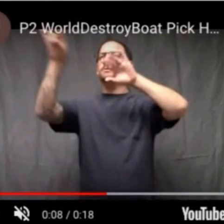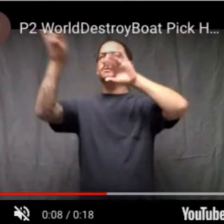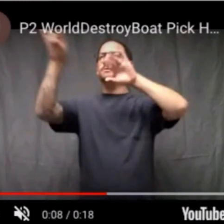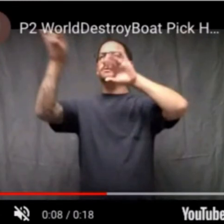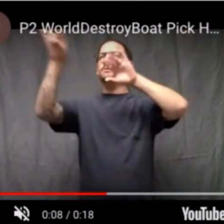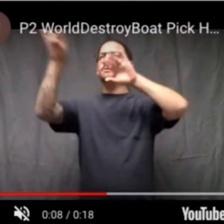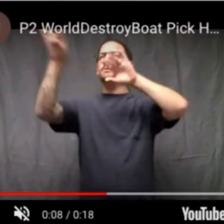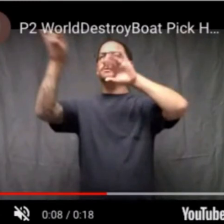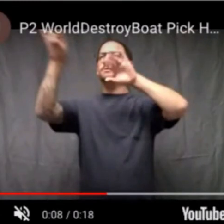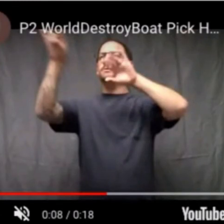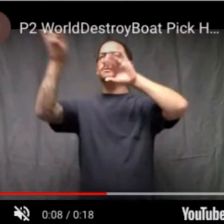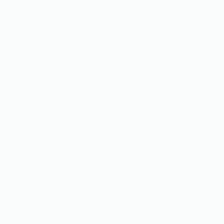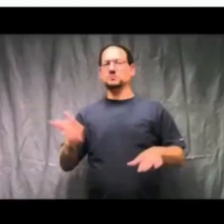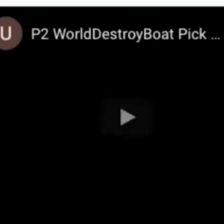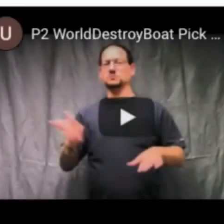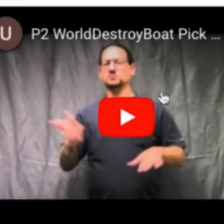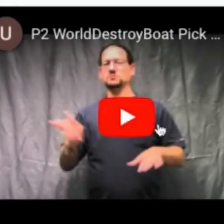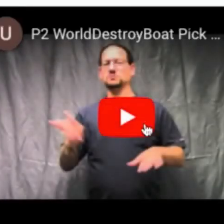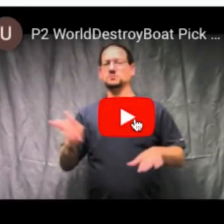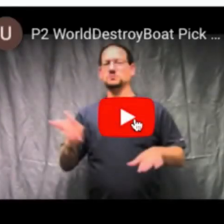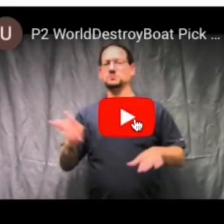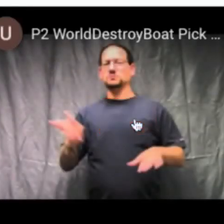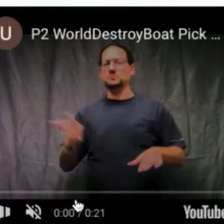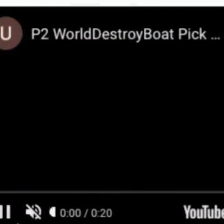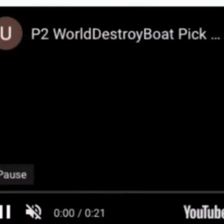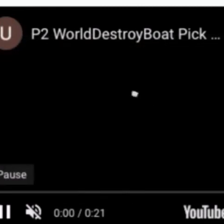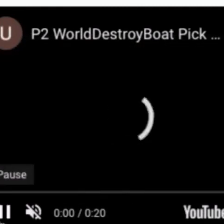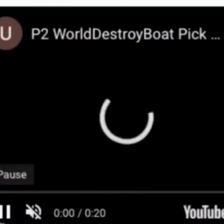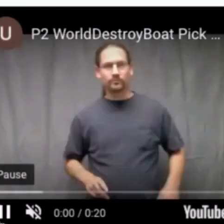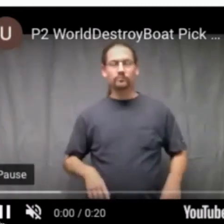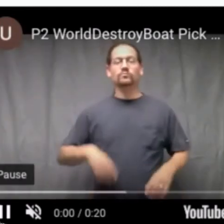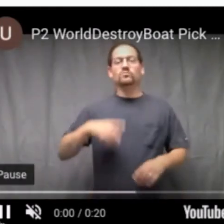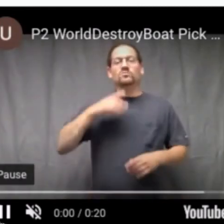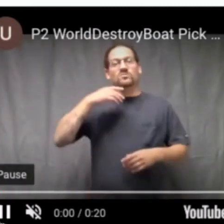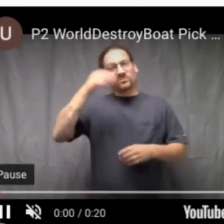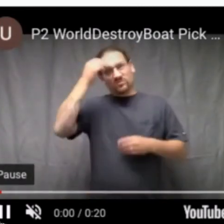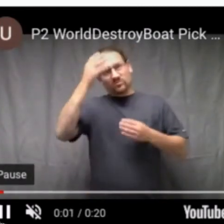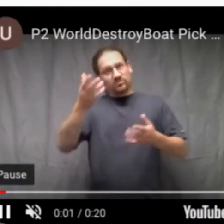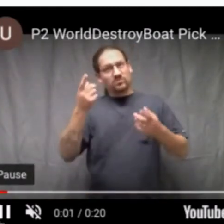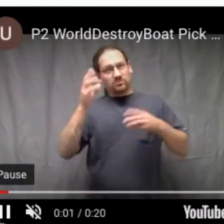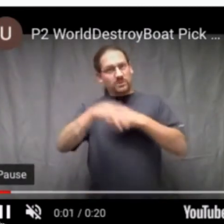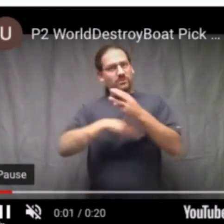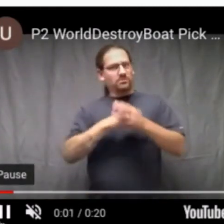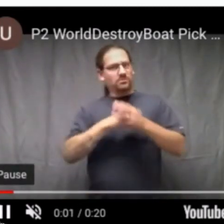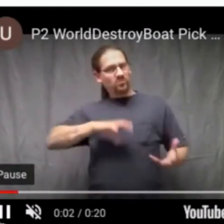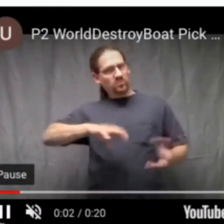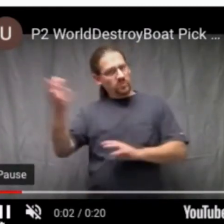group. And here is the same one, but pick from a lower group.